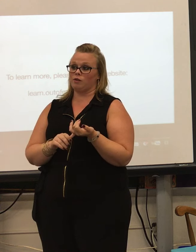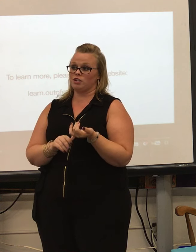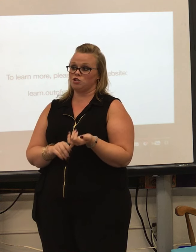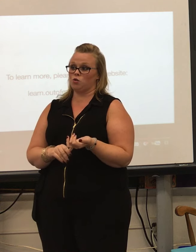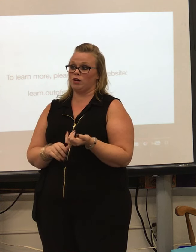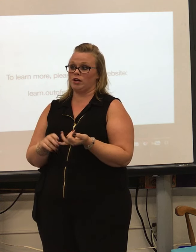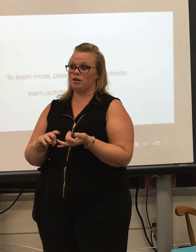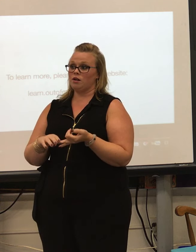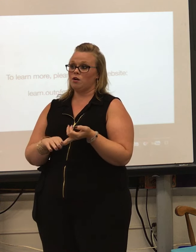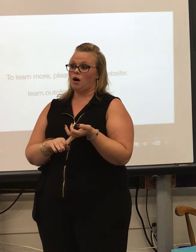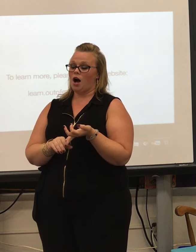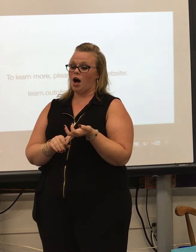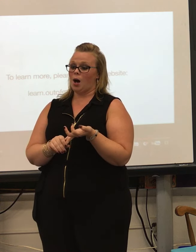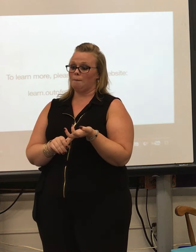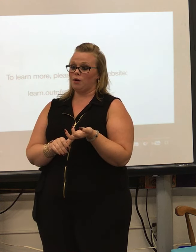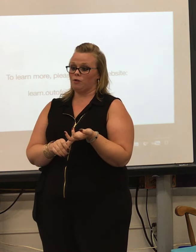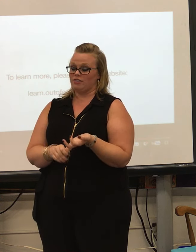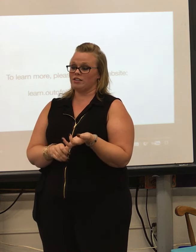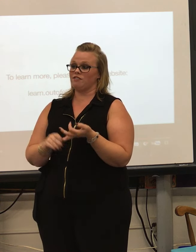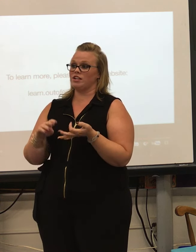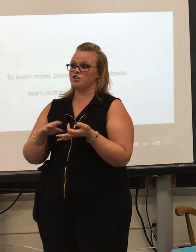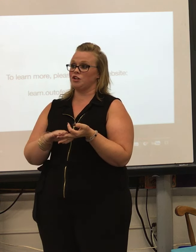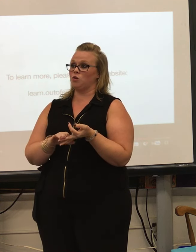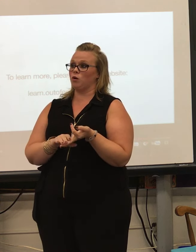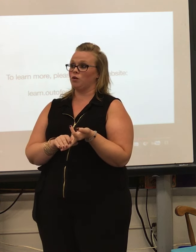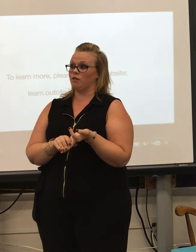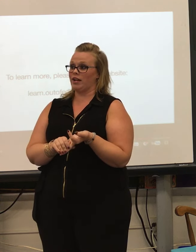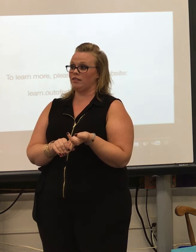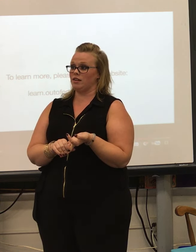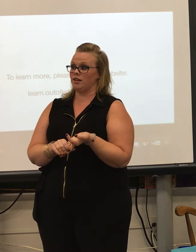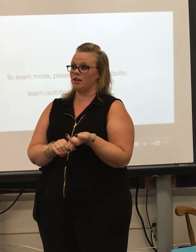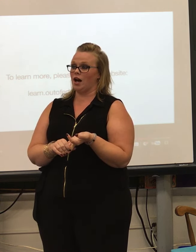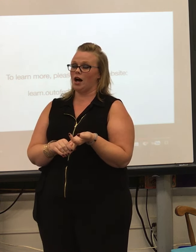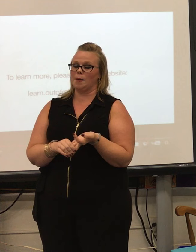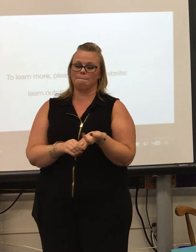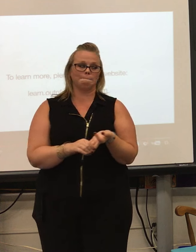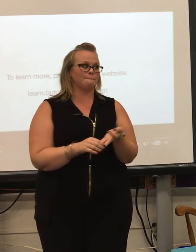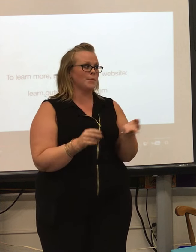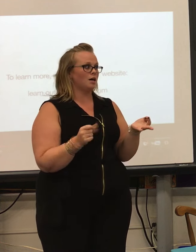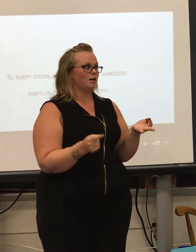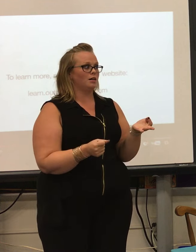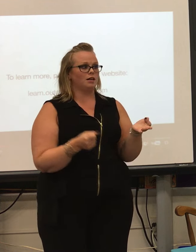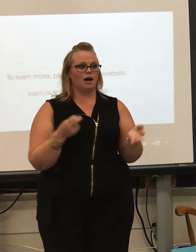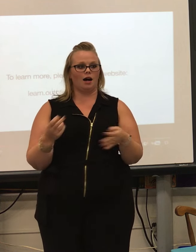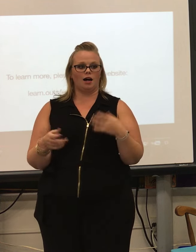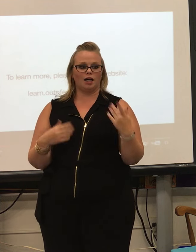chose write a story, write the definition, or write the